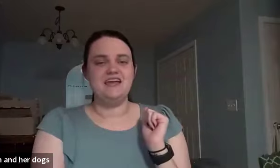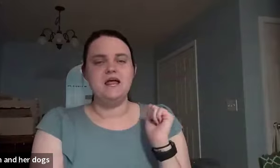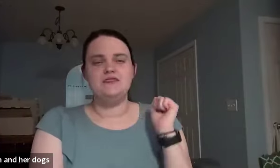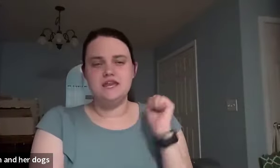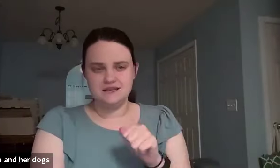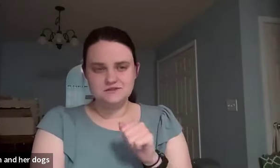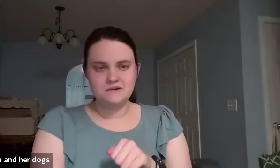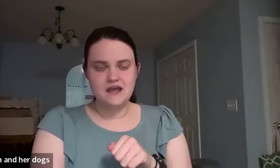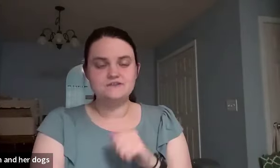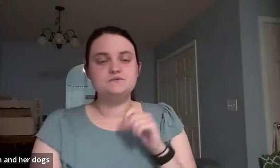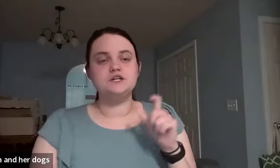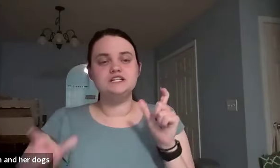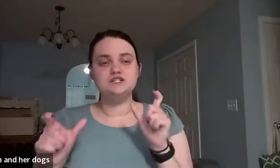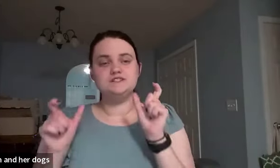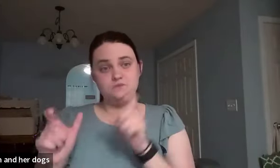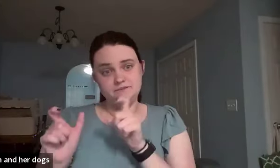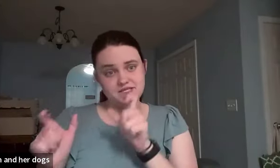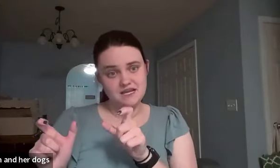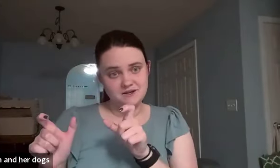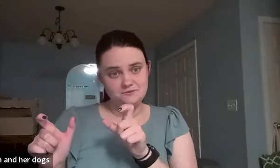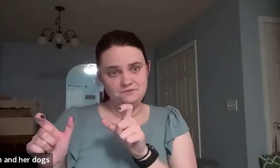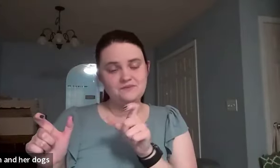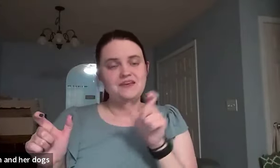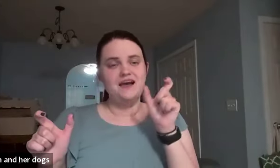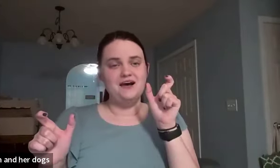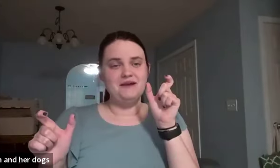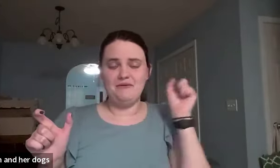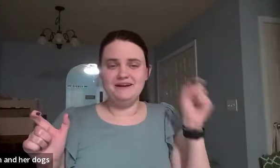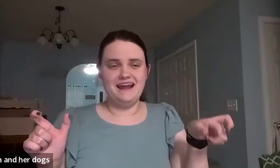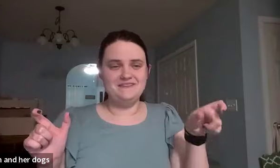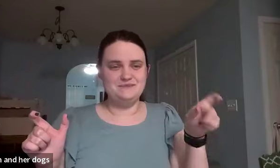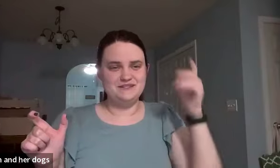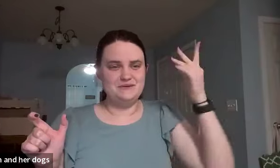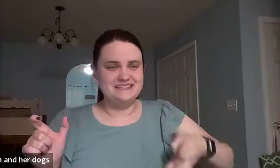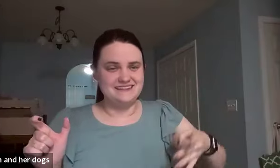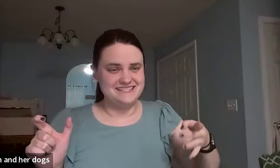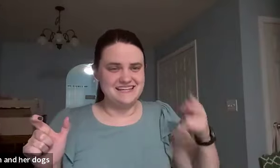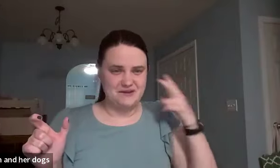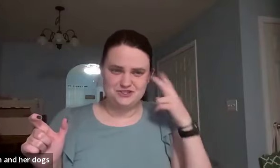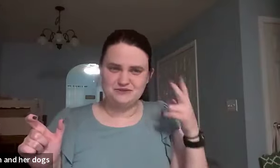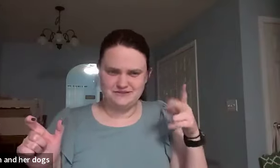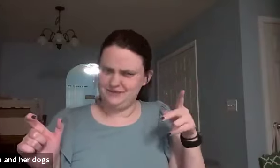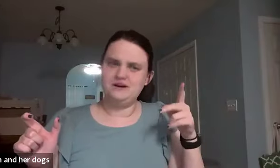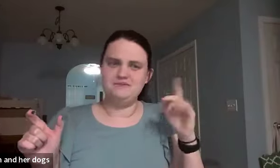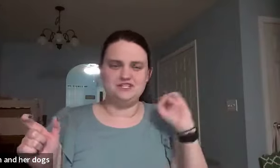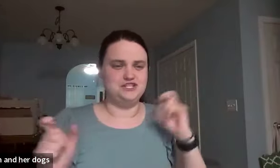Okay. The next one we have, so we're going to do sweet potato. And I wanted to add this because the way it's listed, I'm sure I was like, what? We just